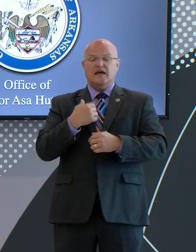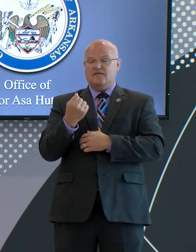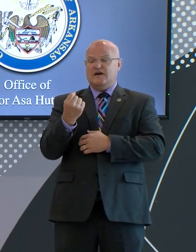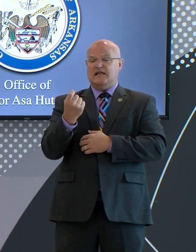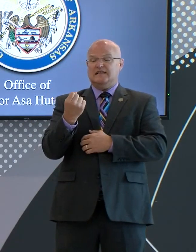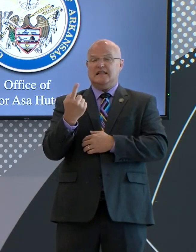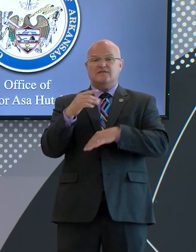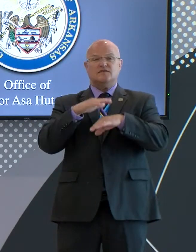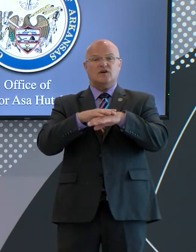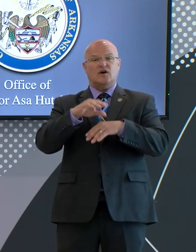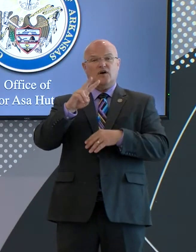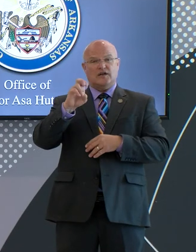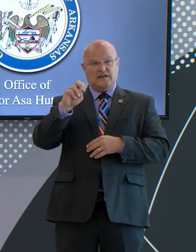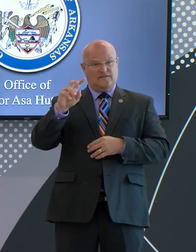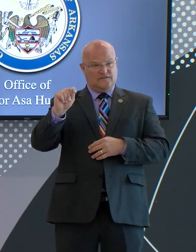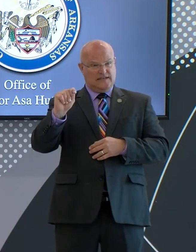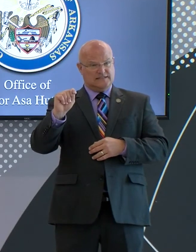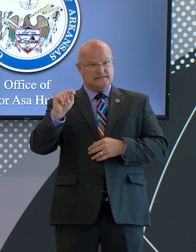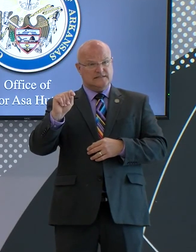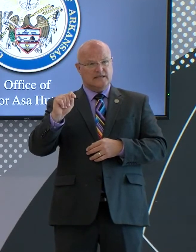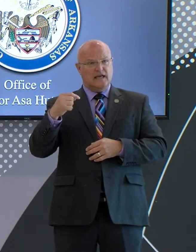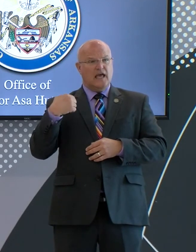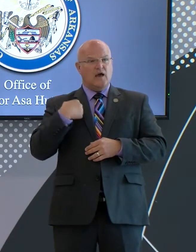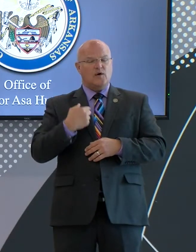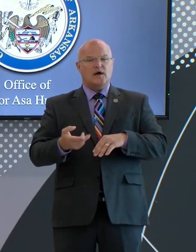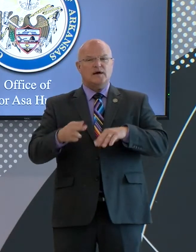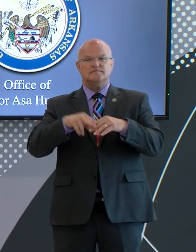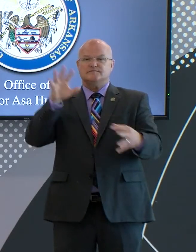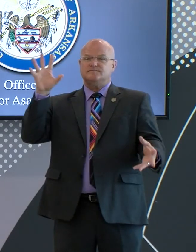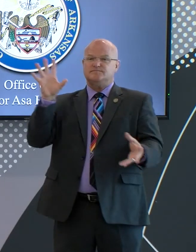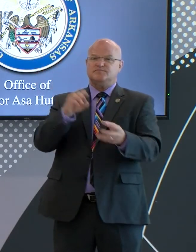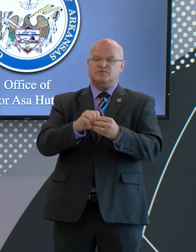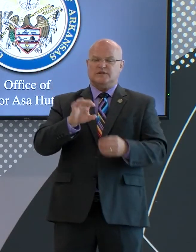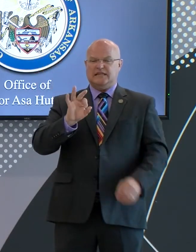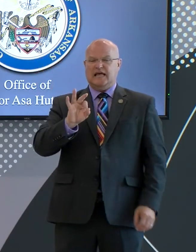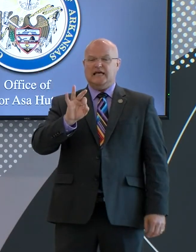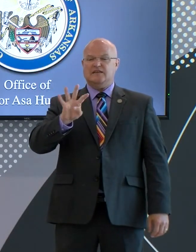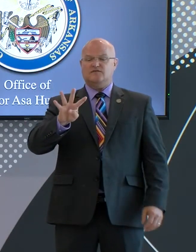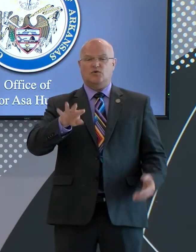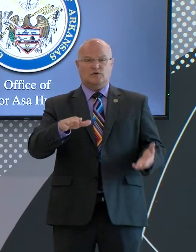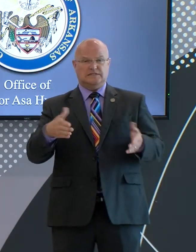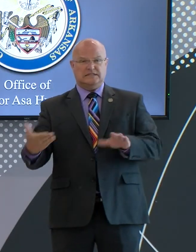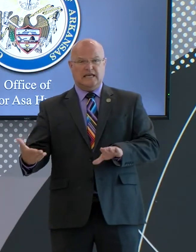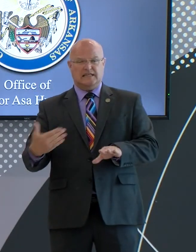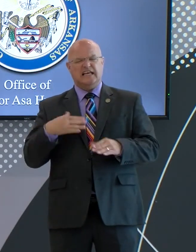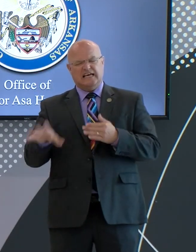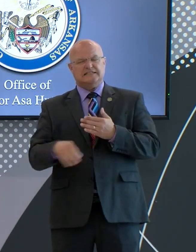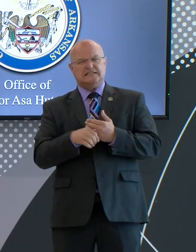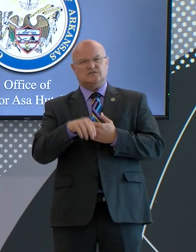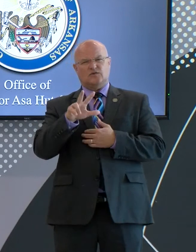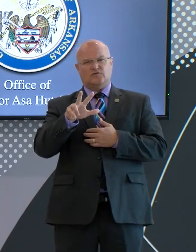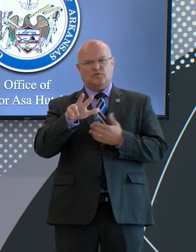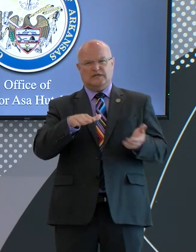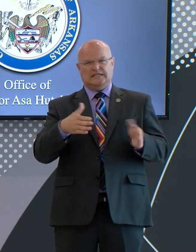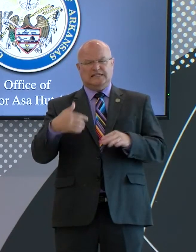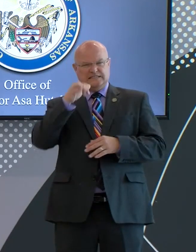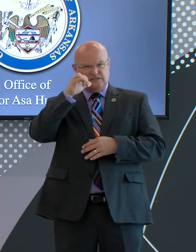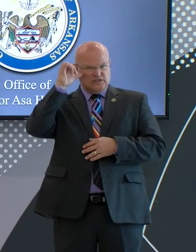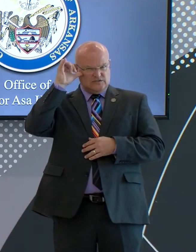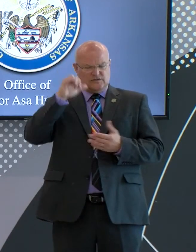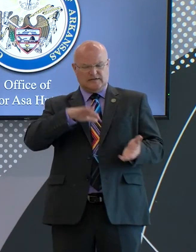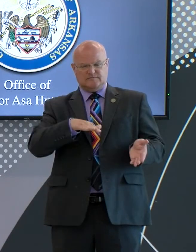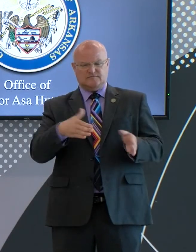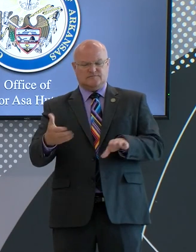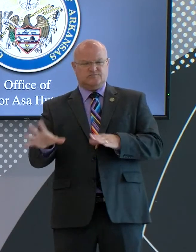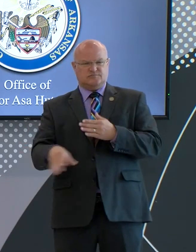11 that are on a ventilator, and we are up to a total of 94 deaths. So we've had an additional 3 deaths since